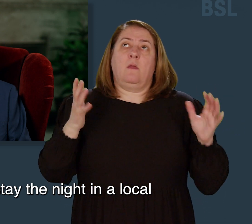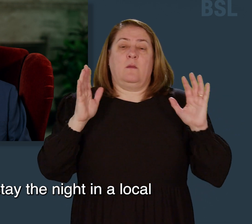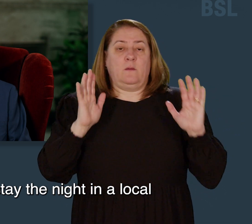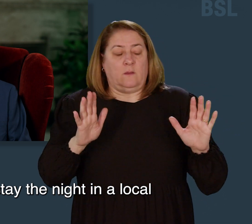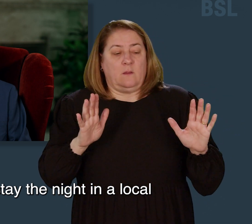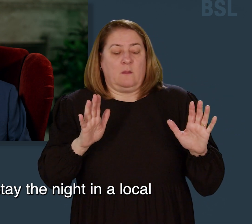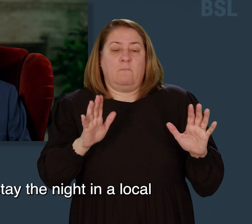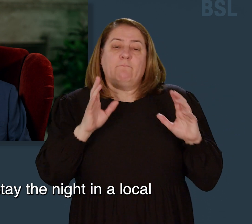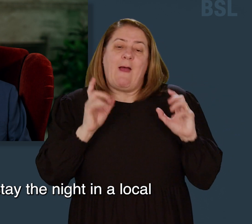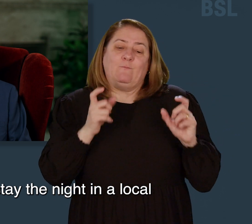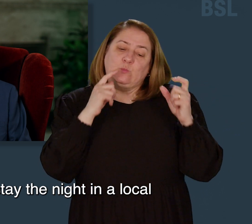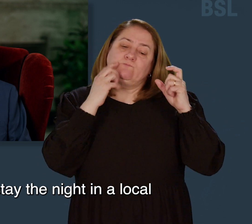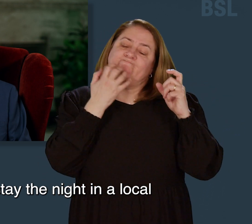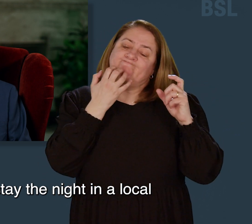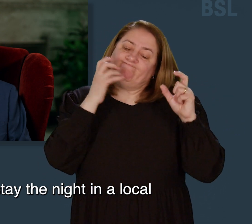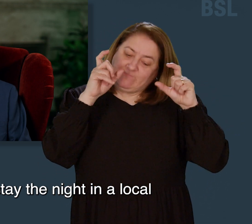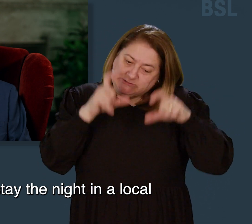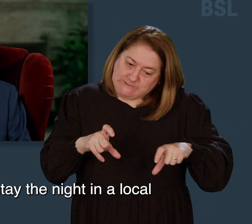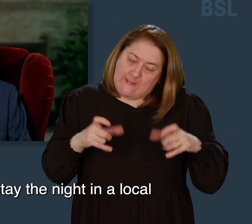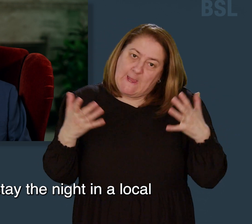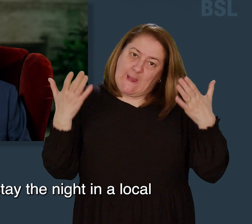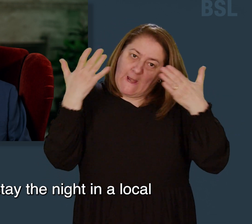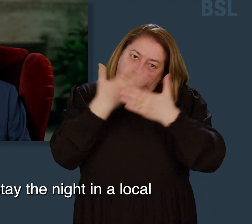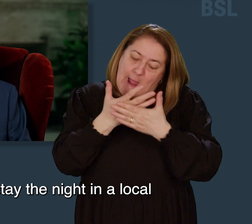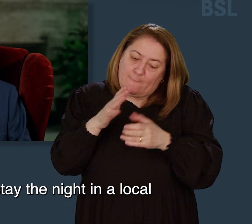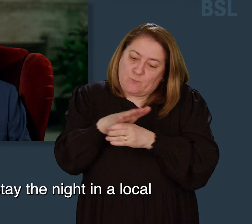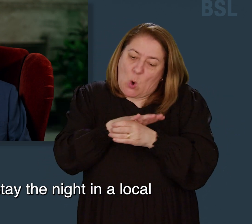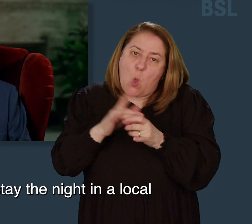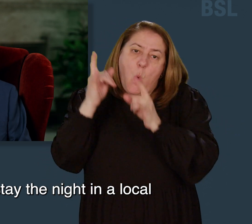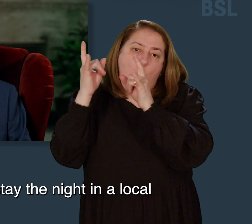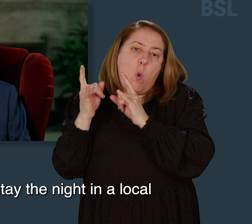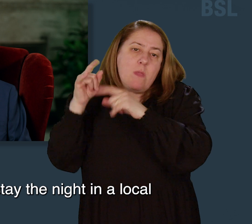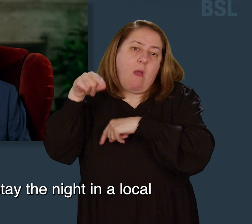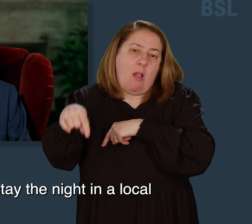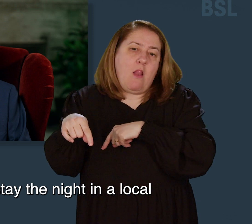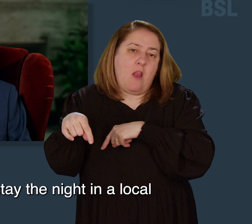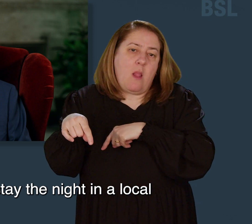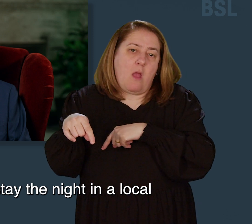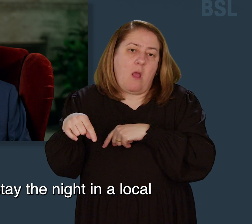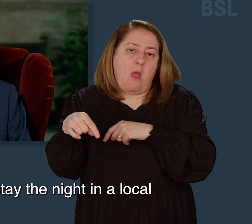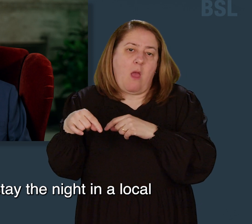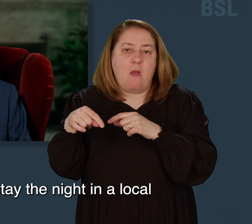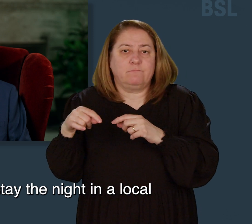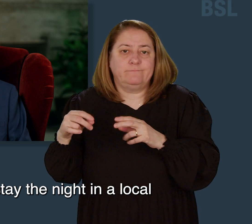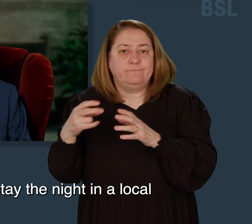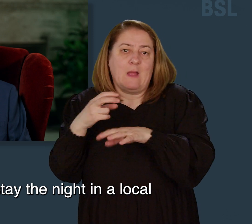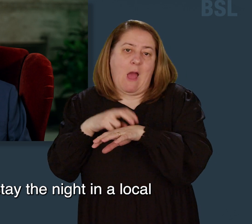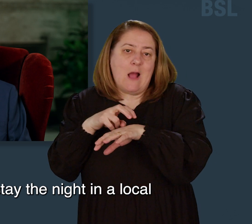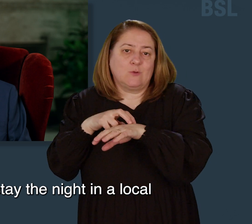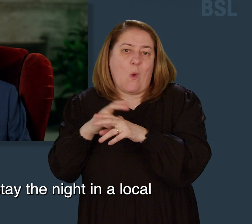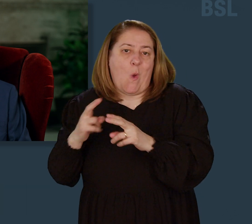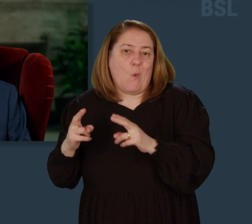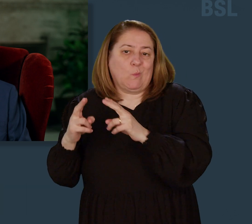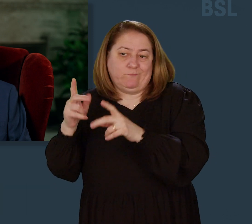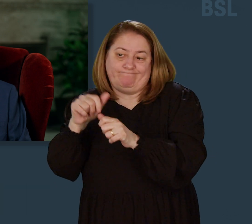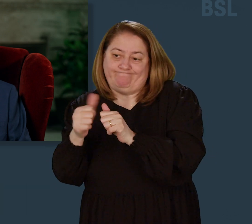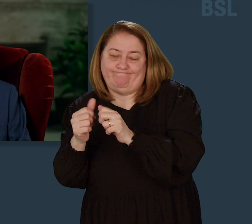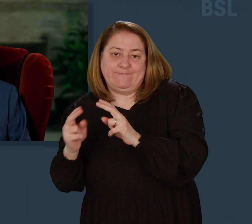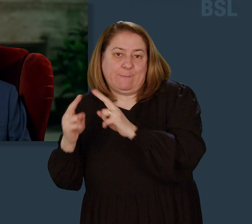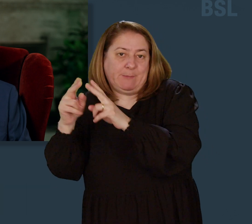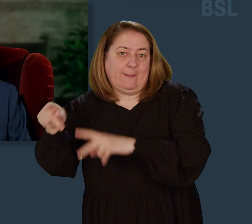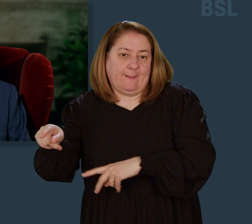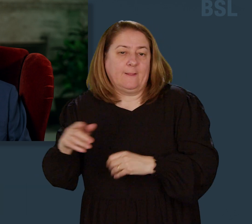Our only option was to stay the night in a local motel in Idaho Falls.